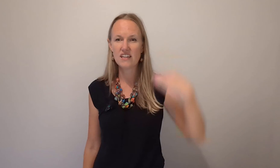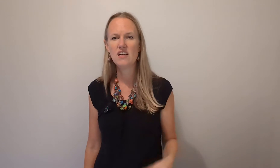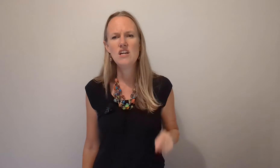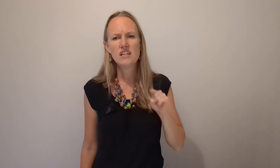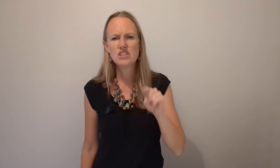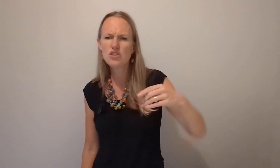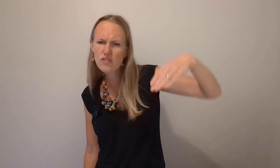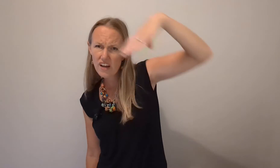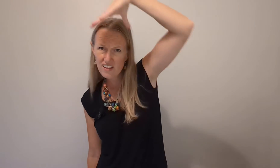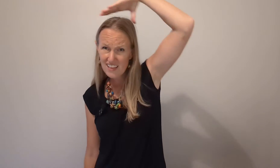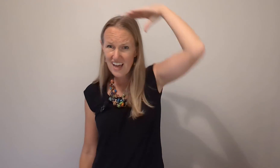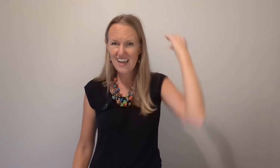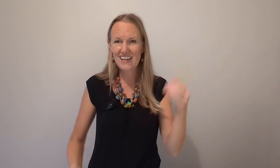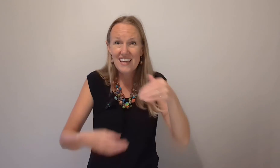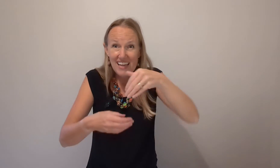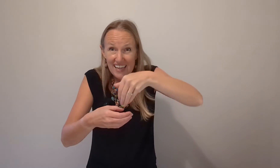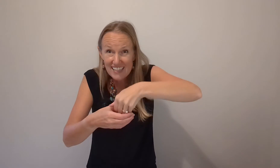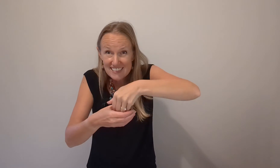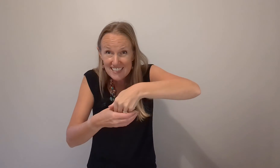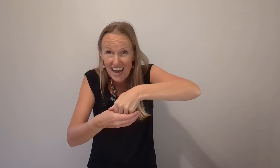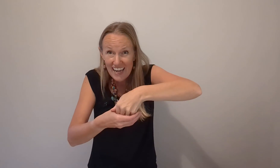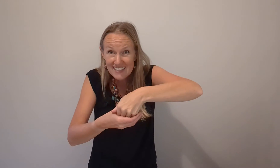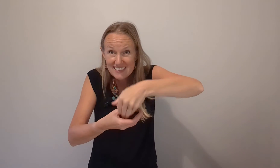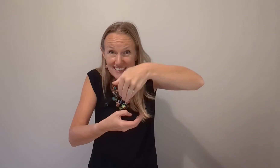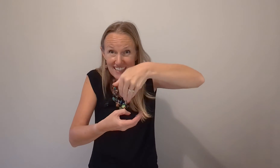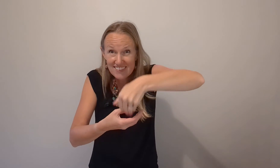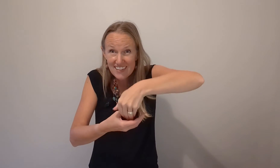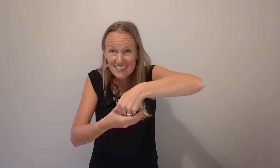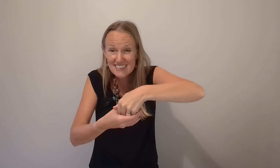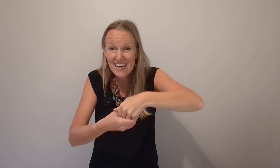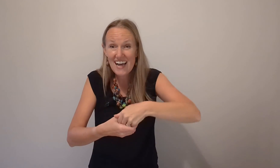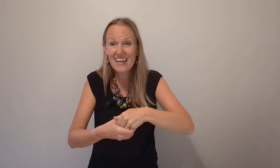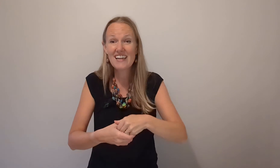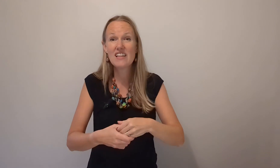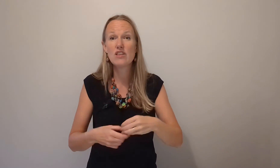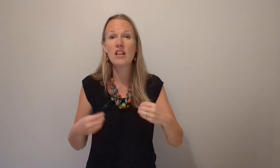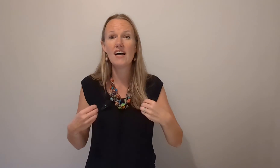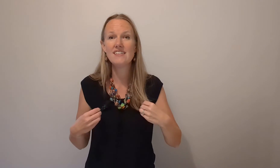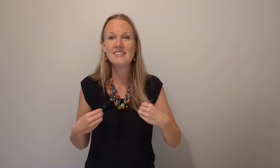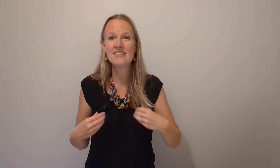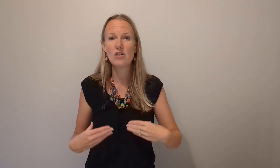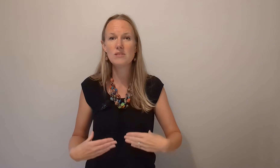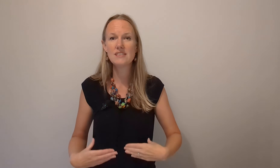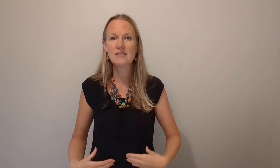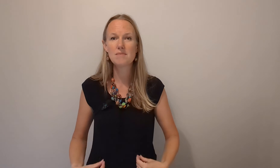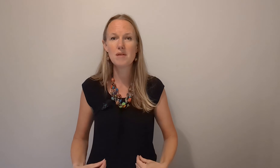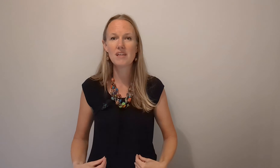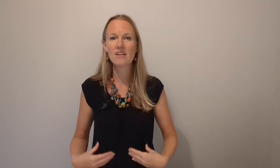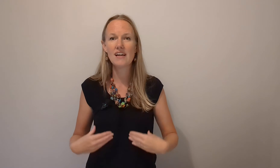lion. Because you've got a lion inside. Tuck something inside, and then lungs, almost mimic your